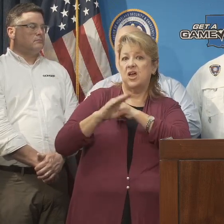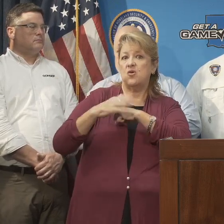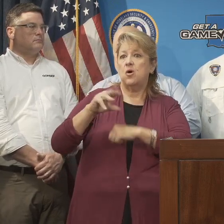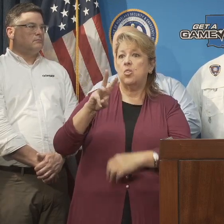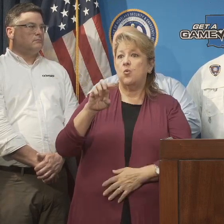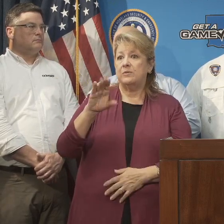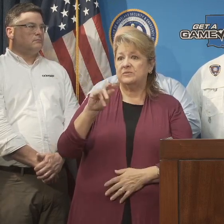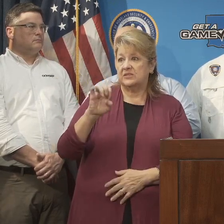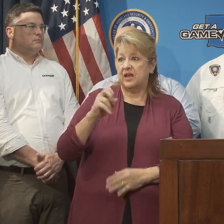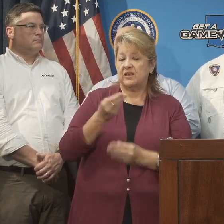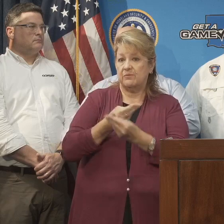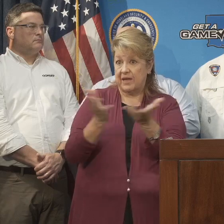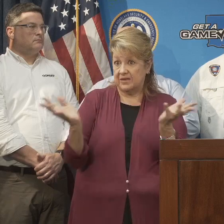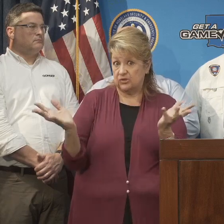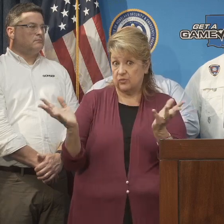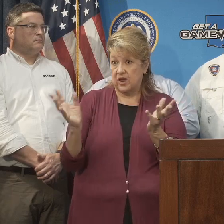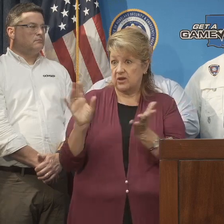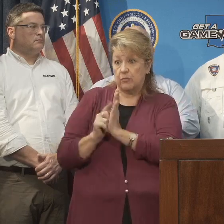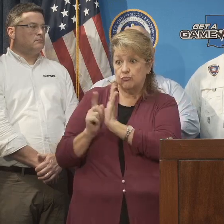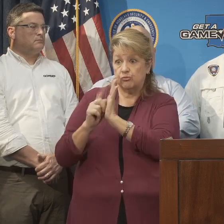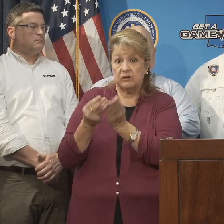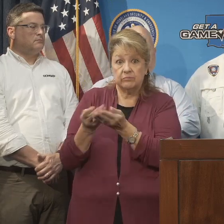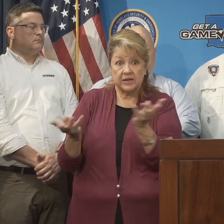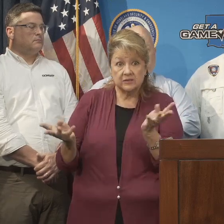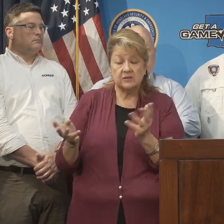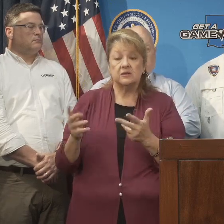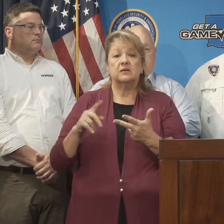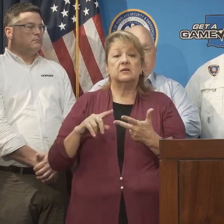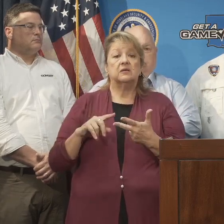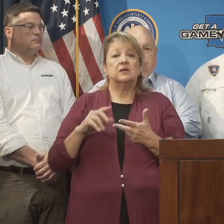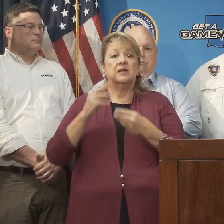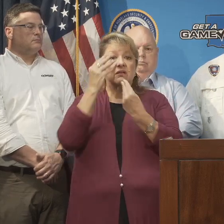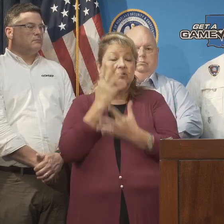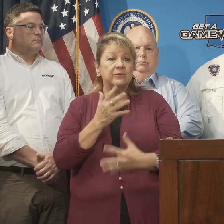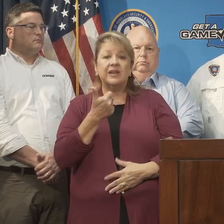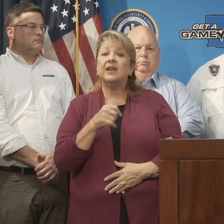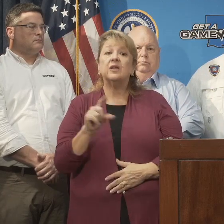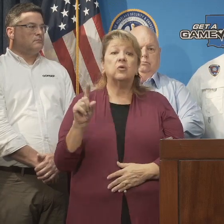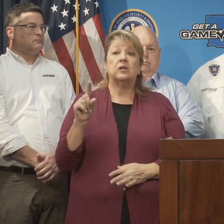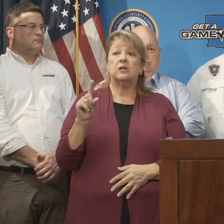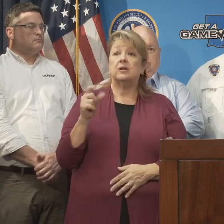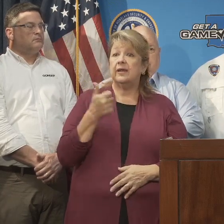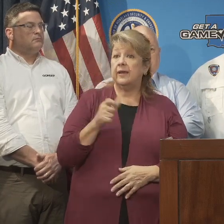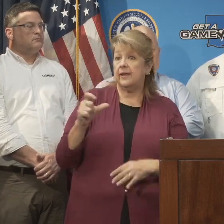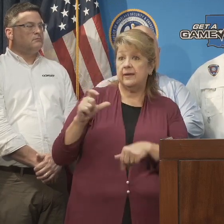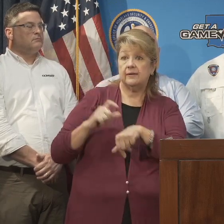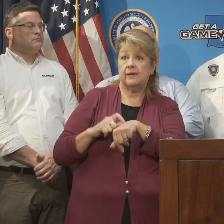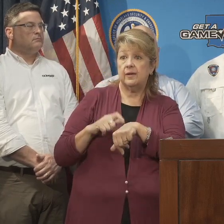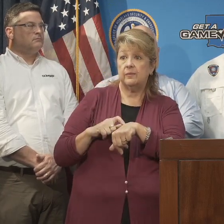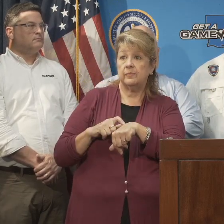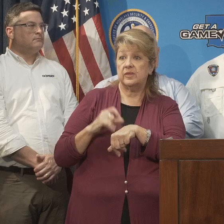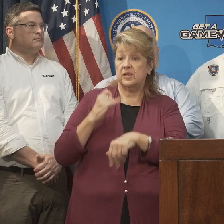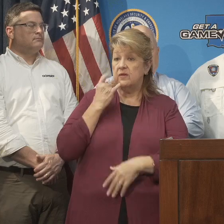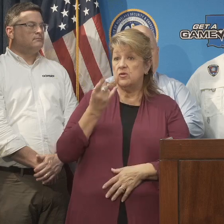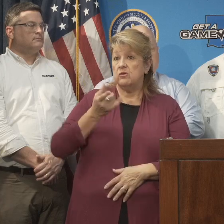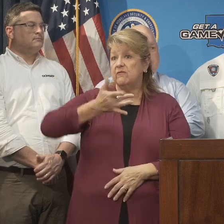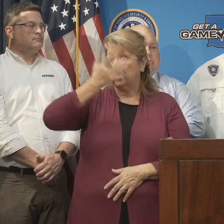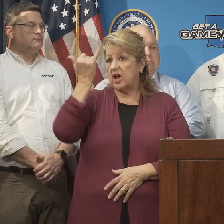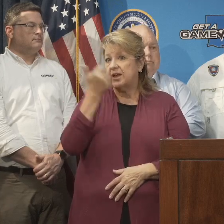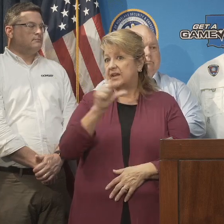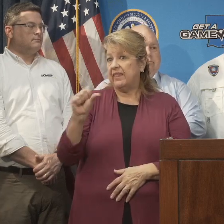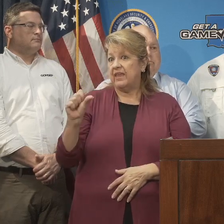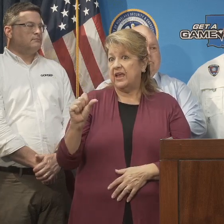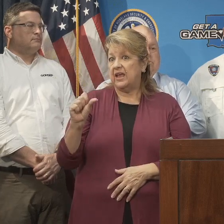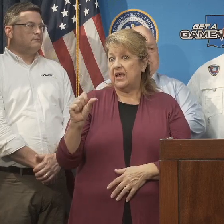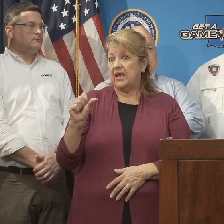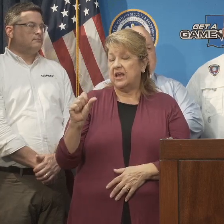passed around, and there's also information anyone can, at any time, again, if you've forgotten anything that I've